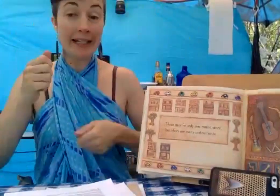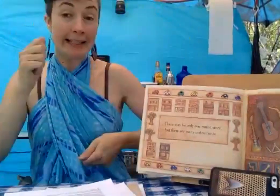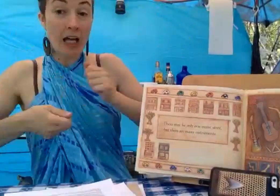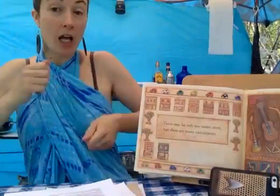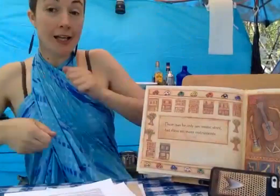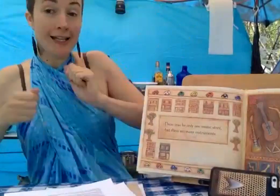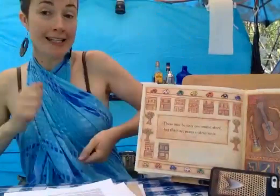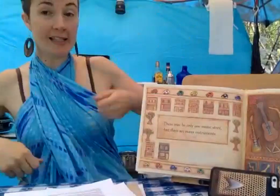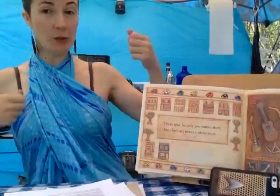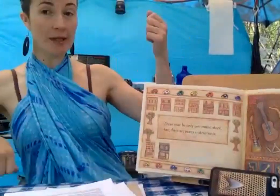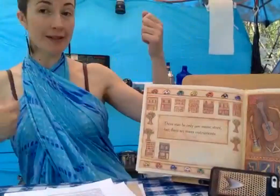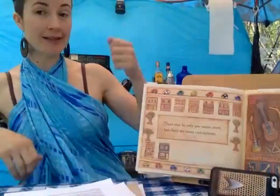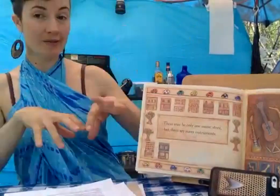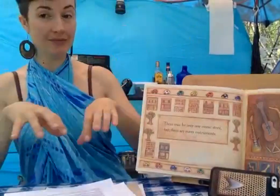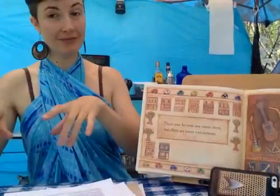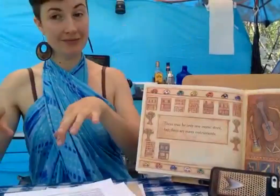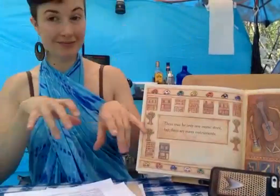many instruments.